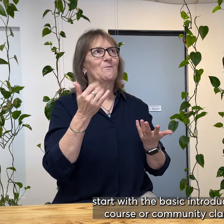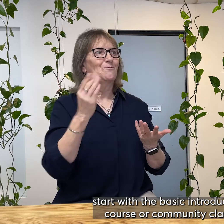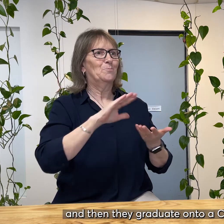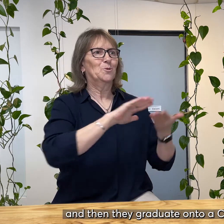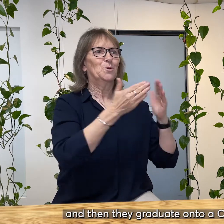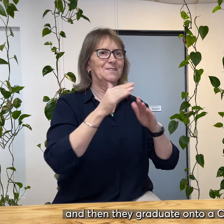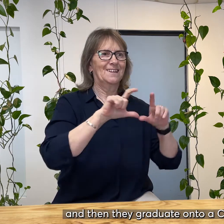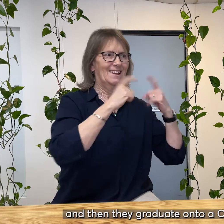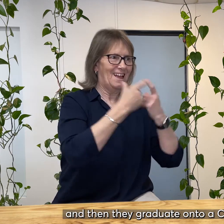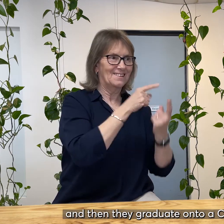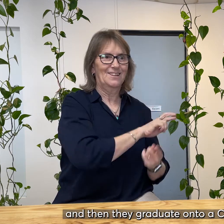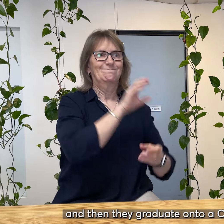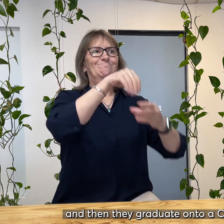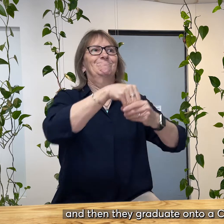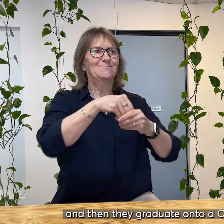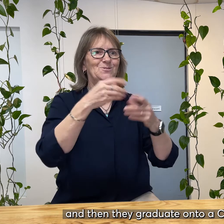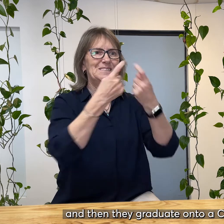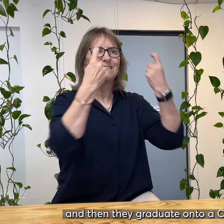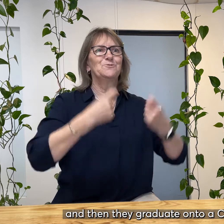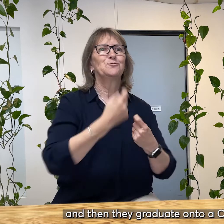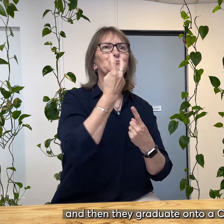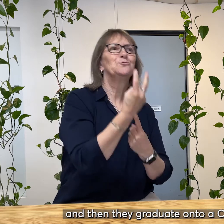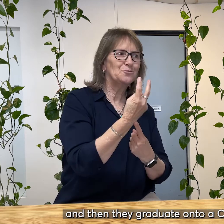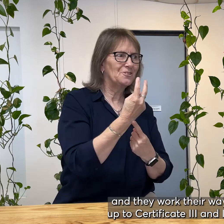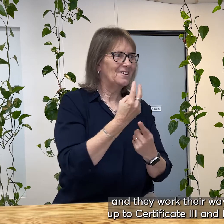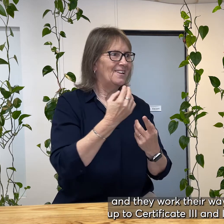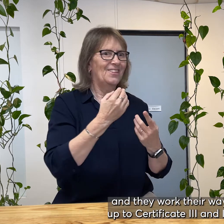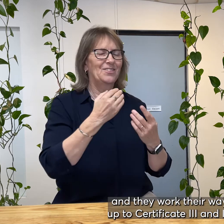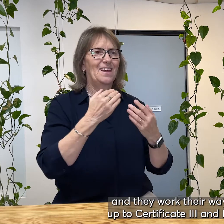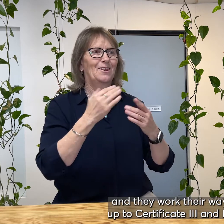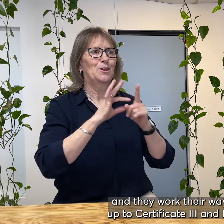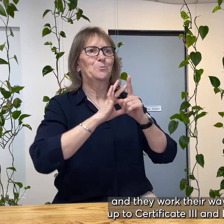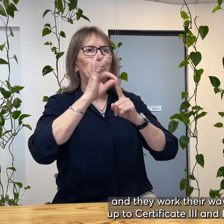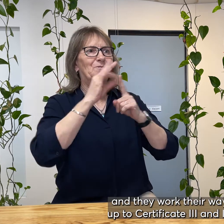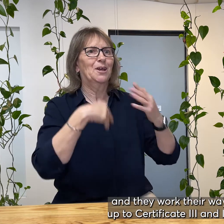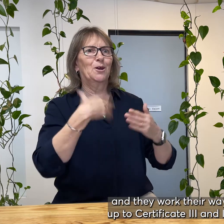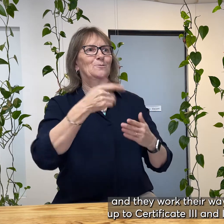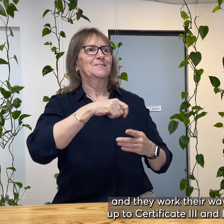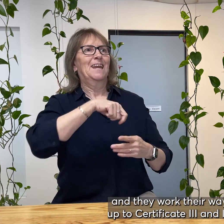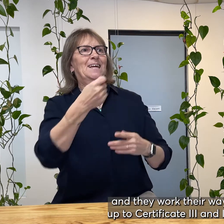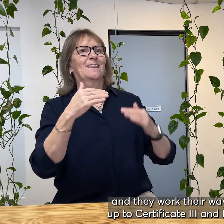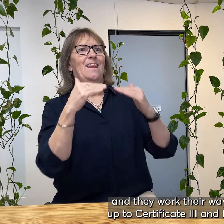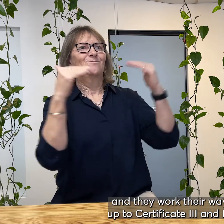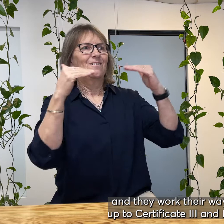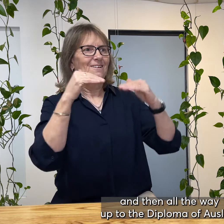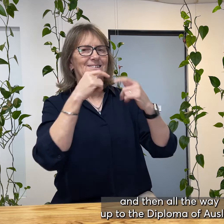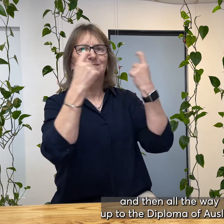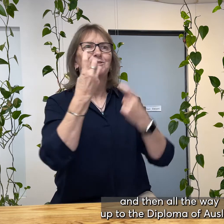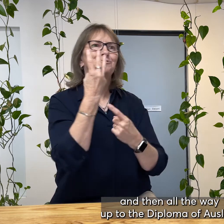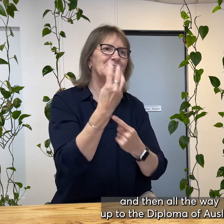community class, and therefore they graduate to a certificate 2, and they work their way up to Cert 3 and 4, and then